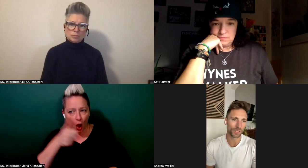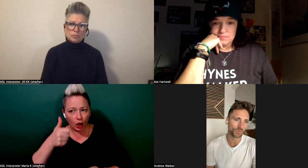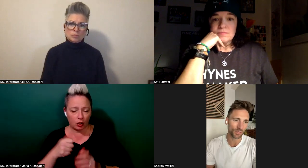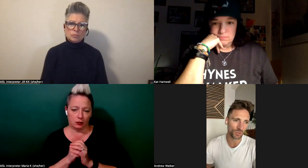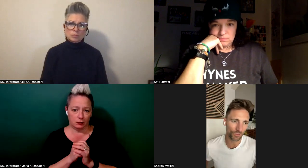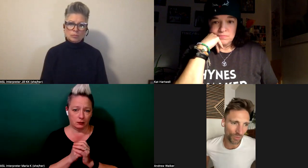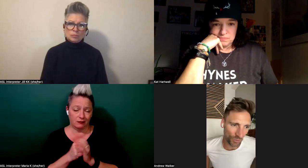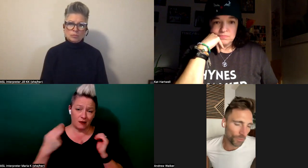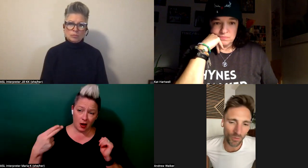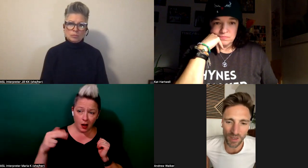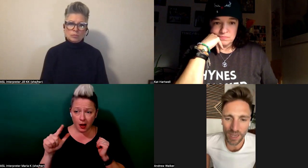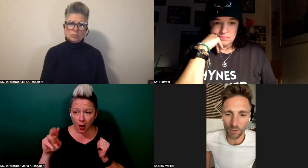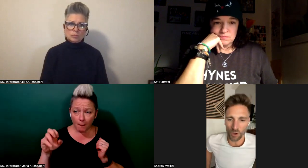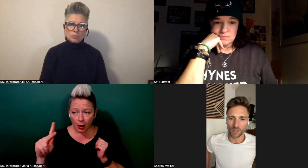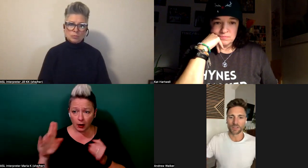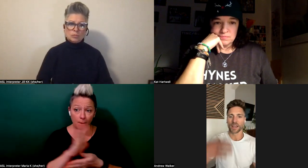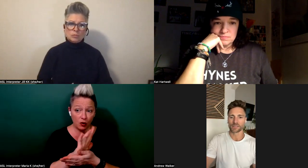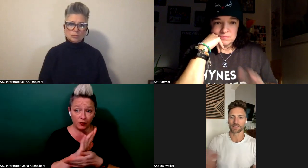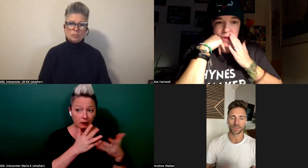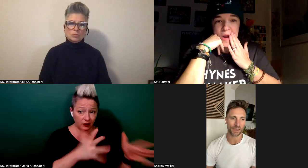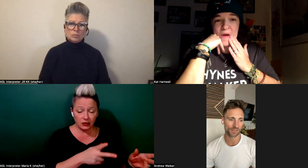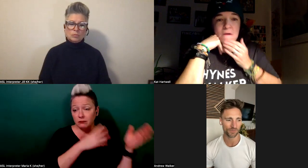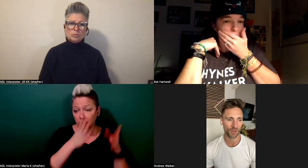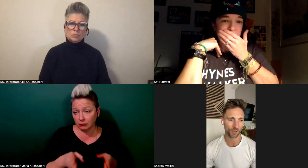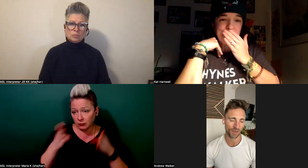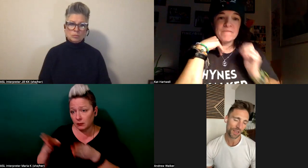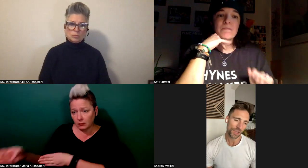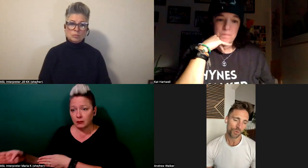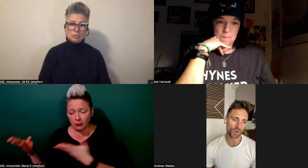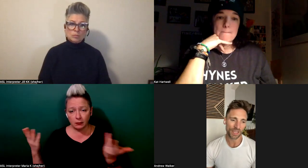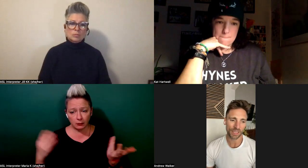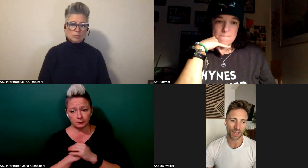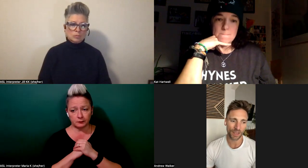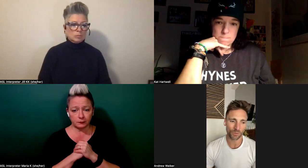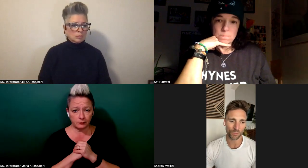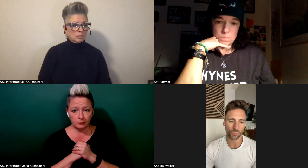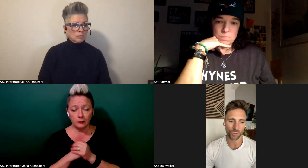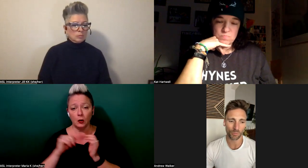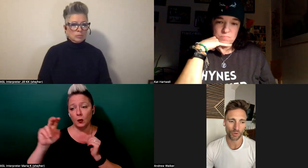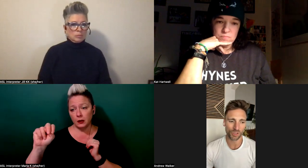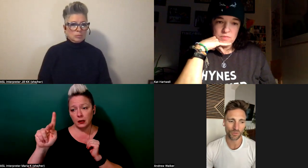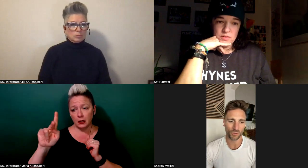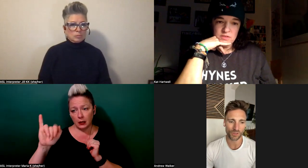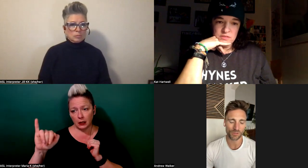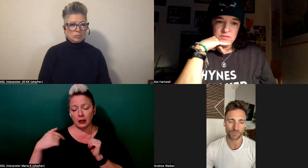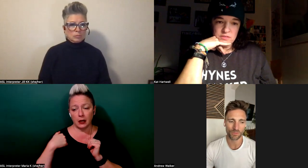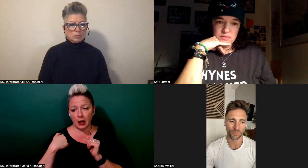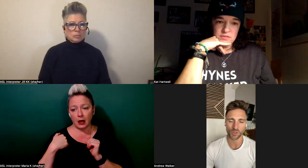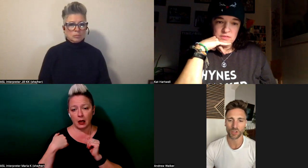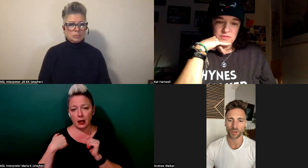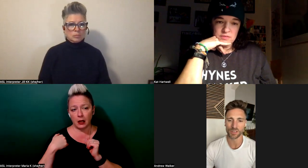we do a movie, and then we're on to the next film. And when Nikki and I were approaching the